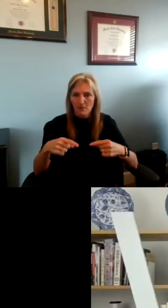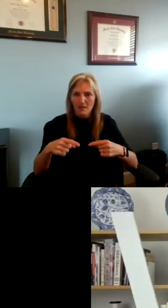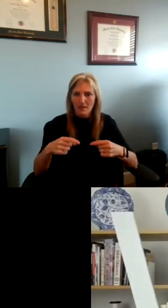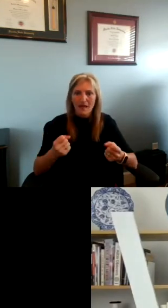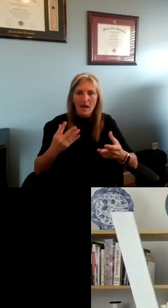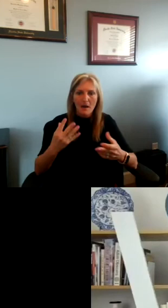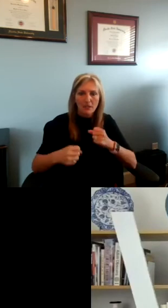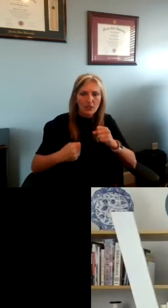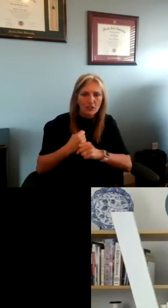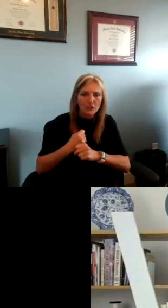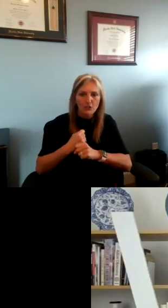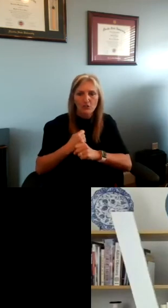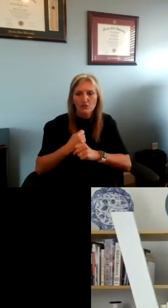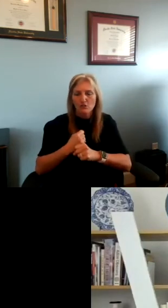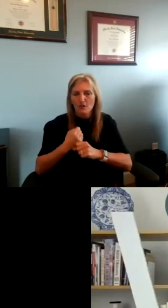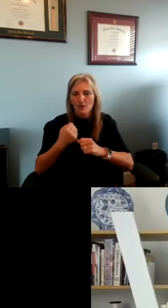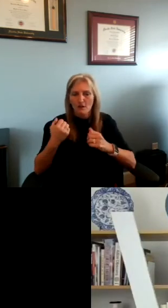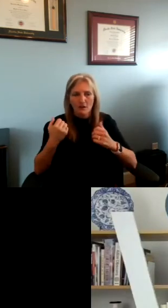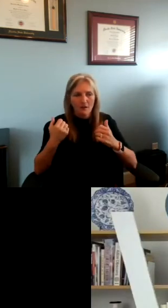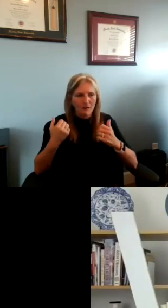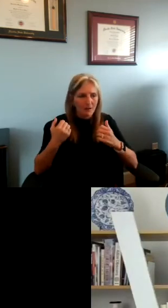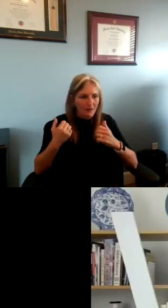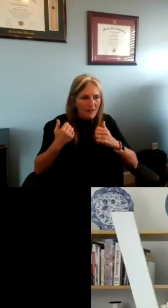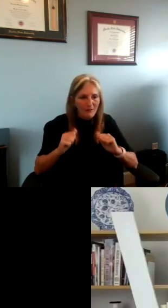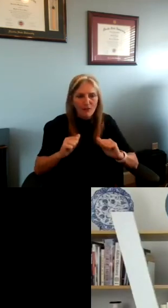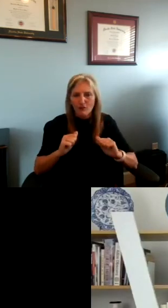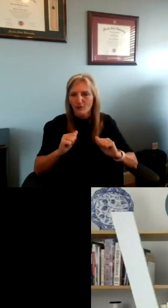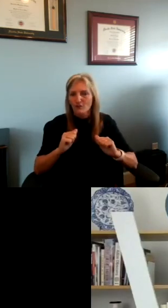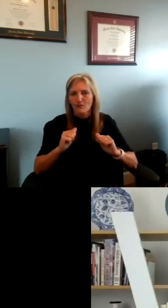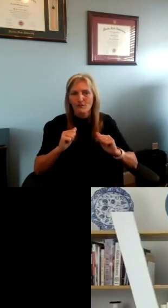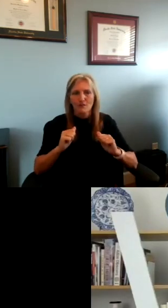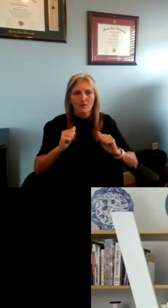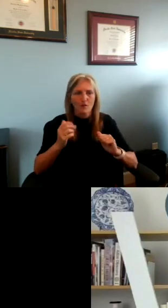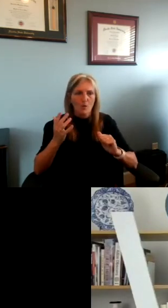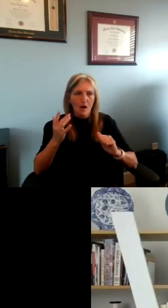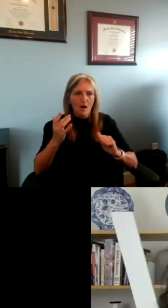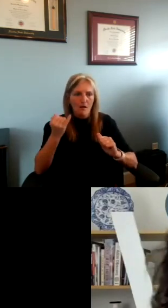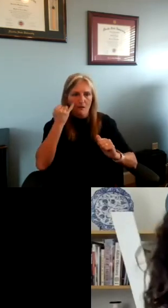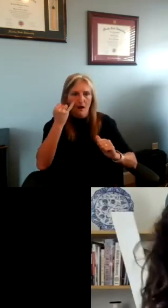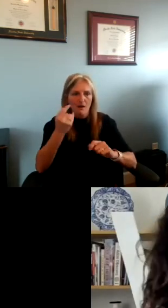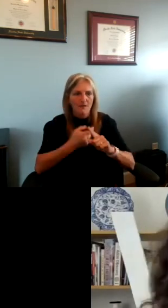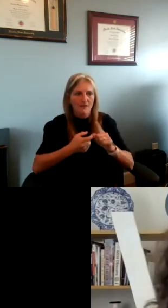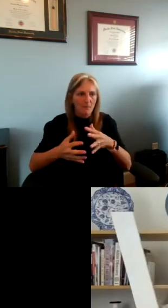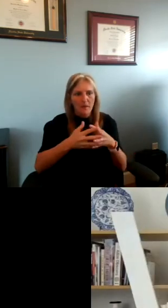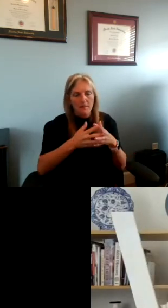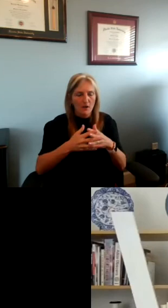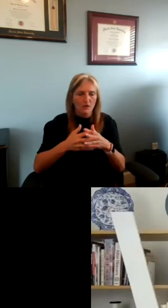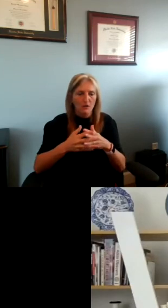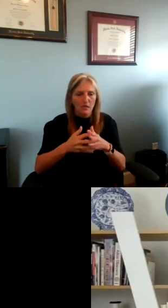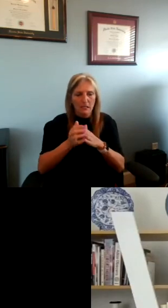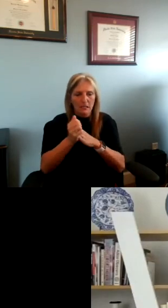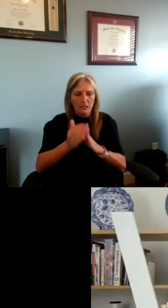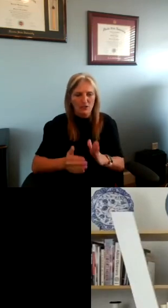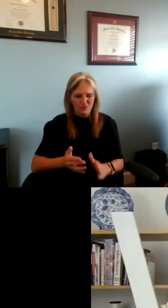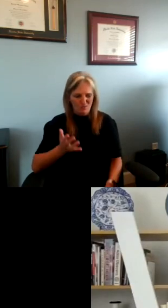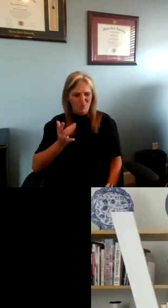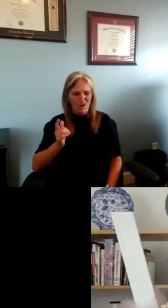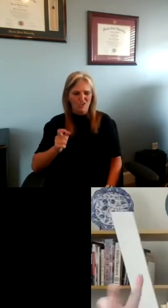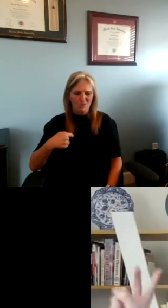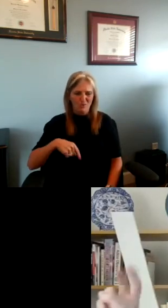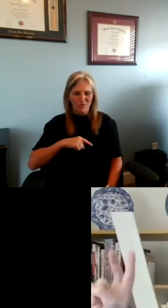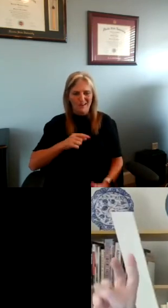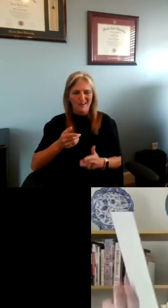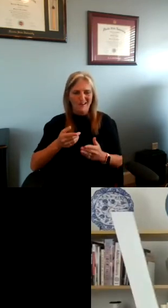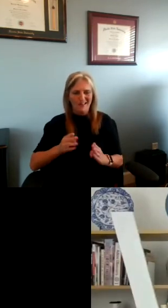and decades of effort, because the idea from the American constituency was, well, why should we allow prisoners